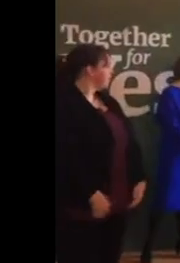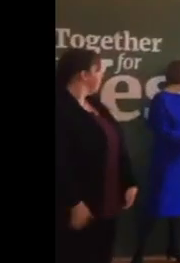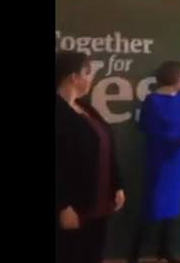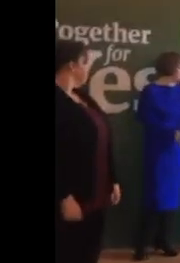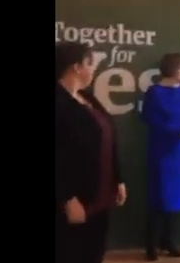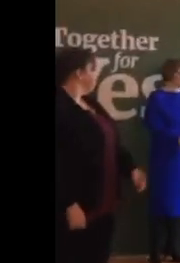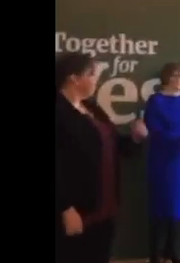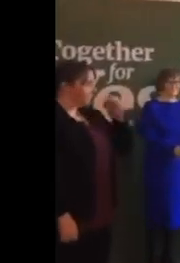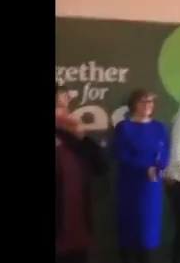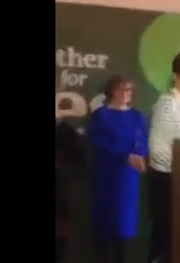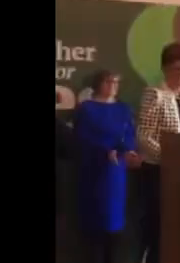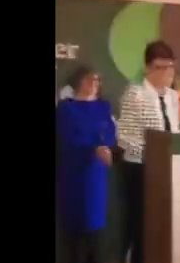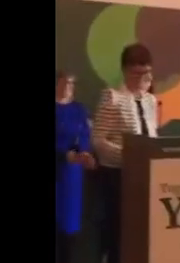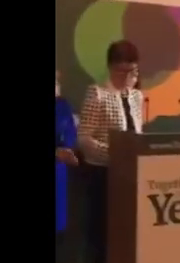Thank